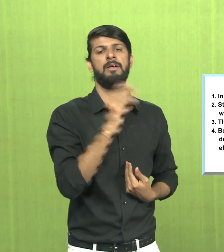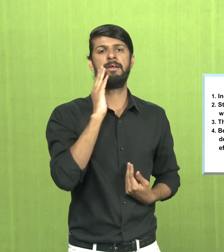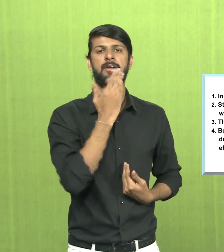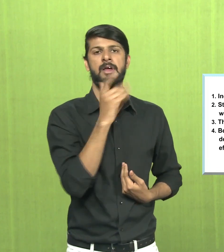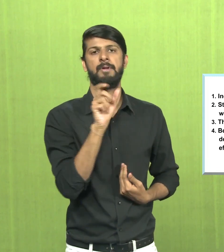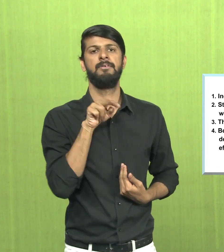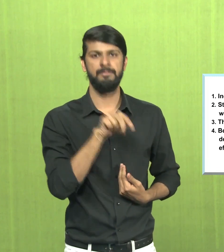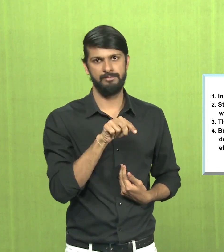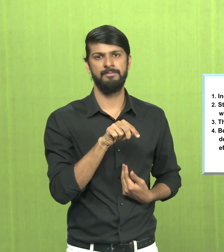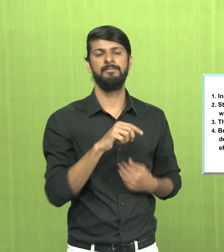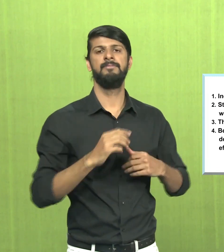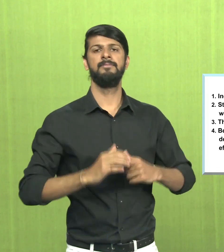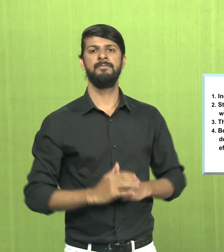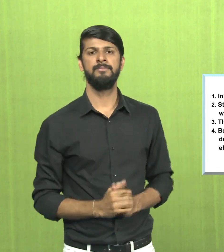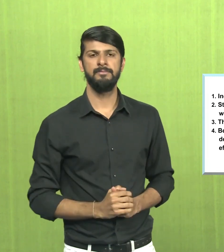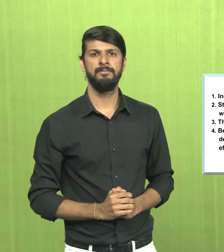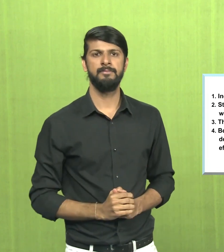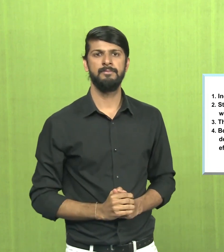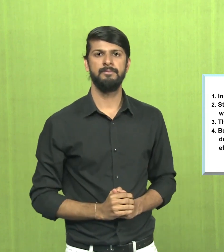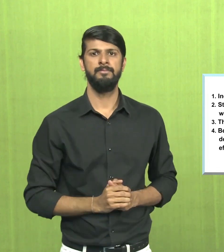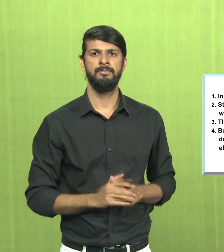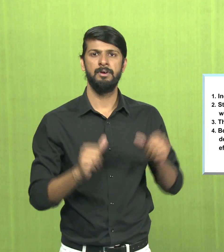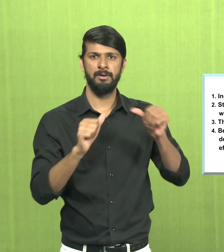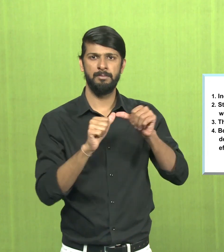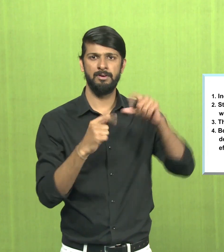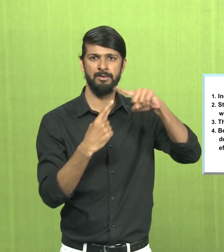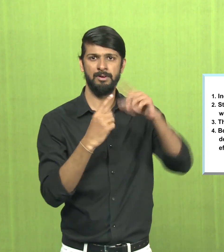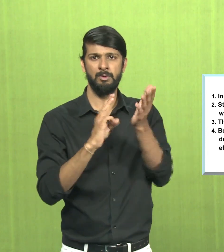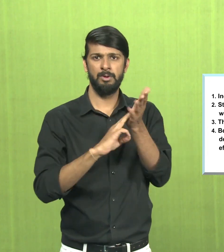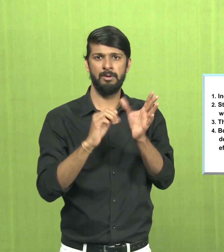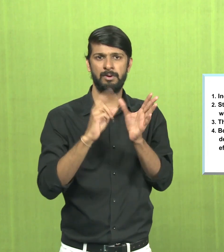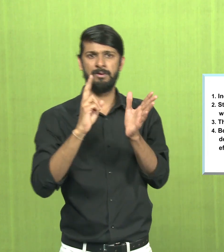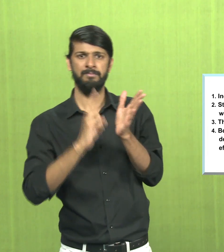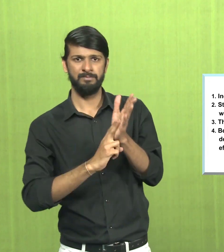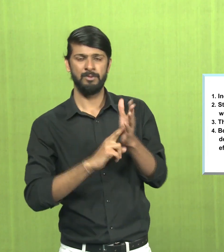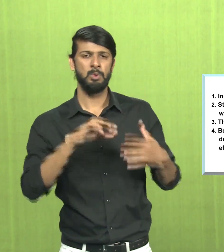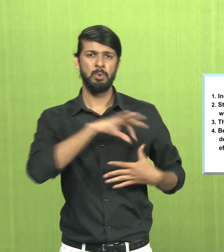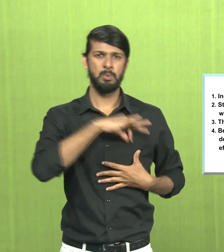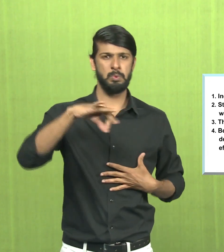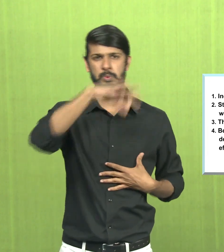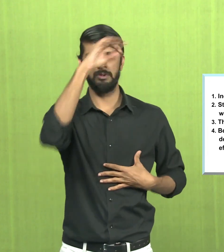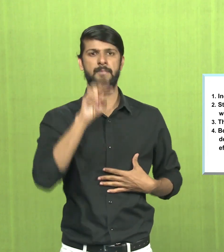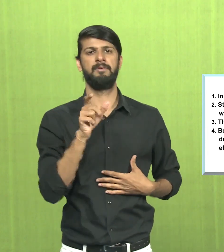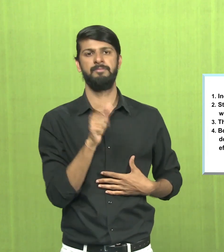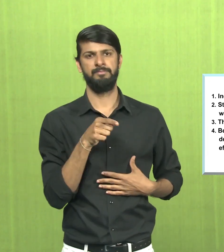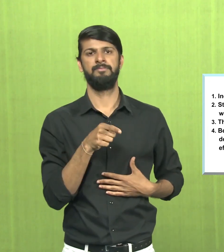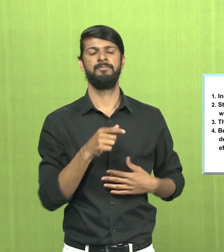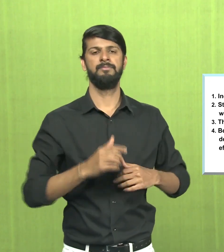or you will get result of the wrongdoing. And third concept is Atma or